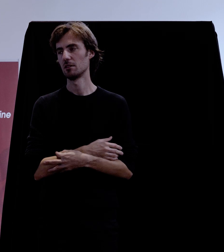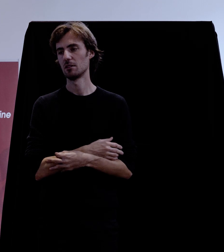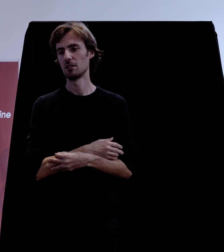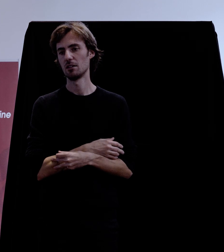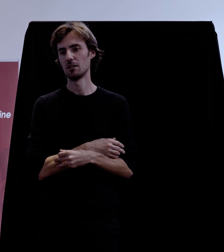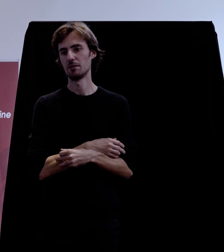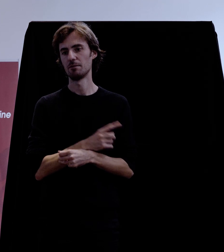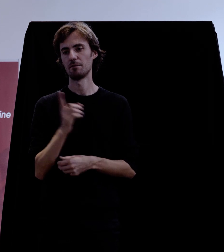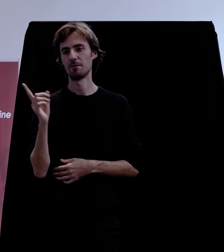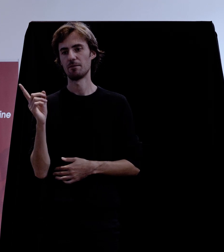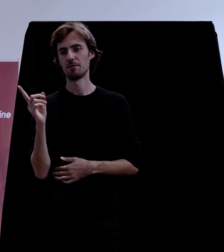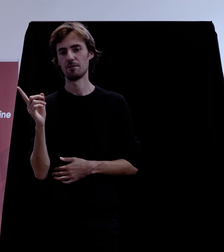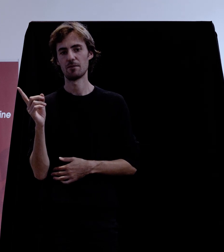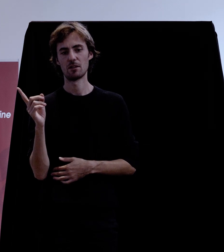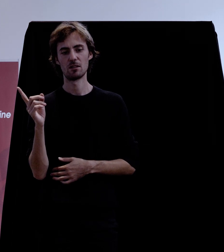flicking. Of